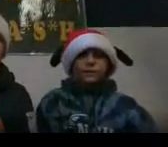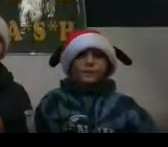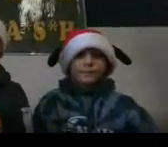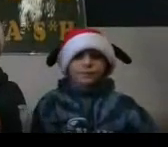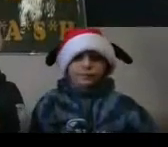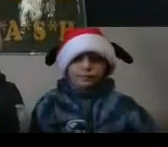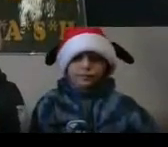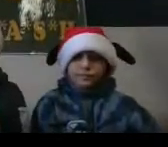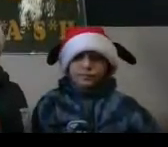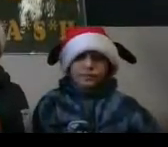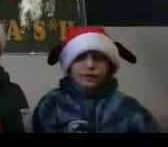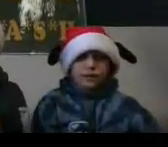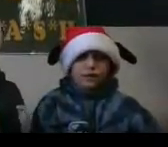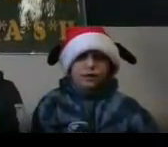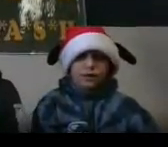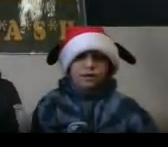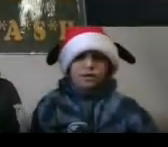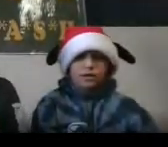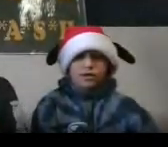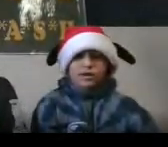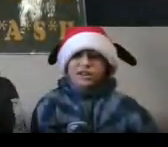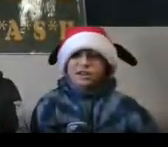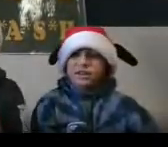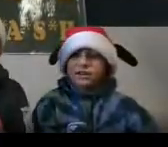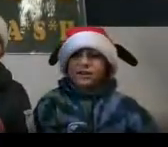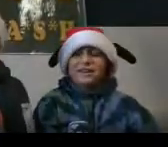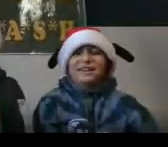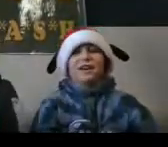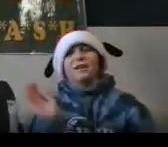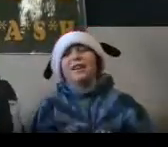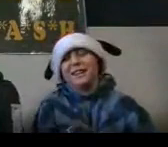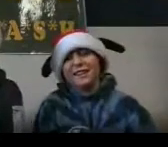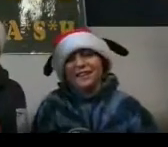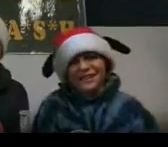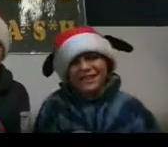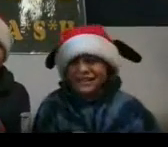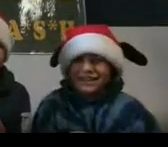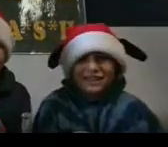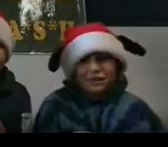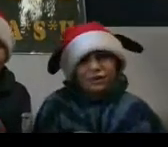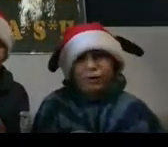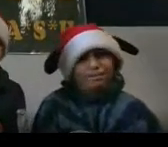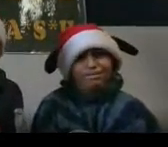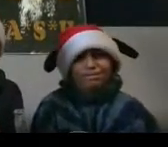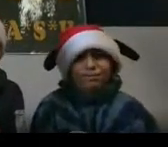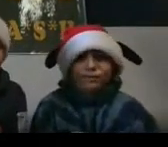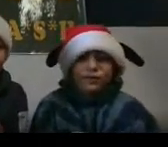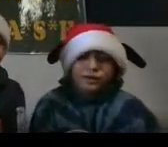Joke of the day. What happened to the dog that swallowed a watch? He got ticks. That's a good